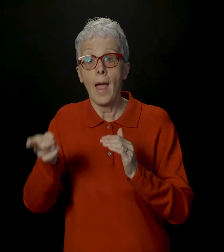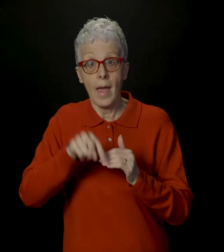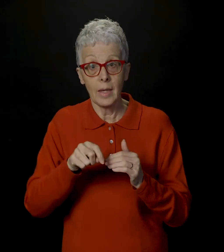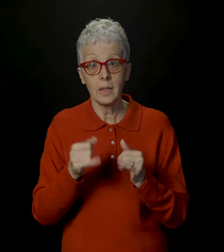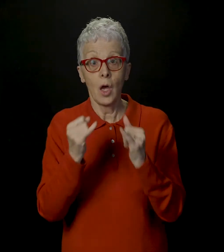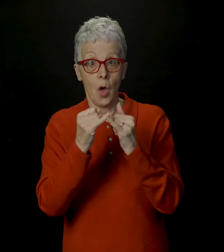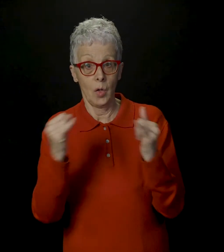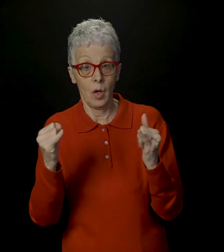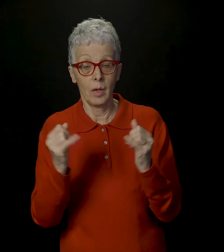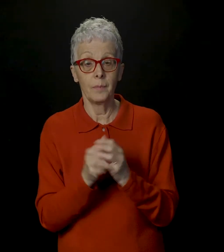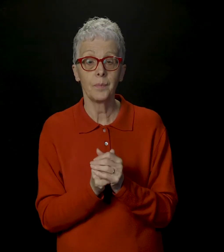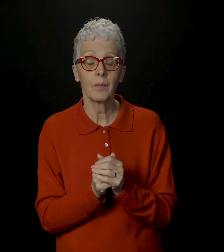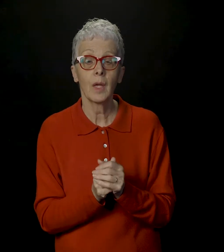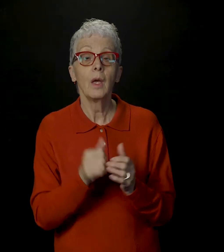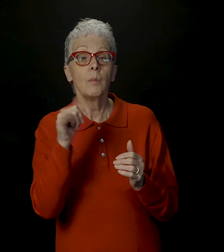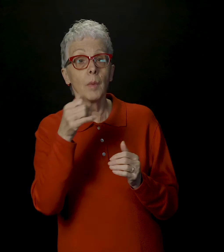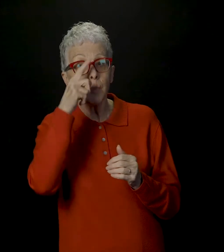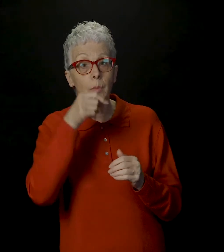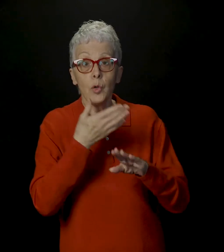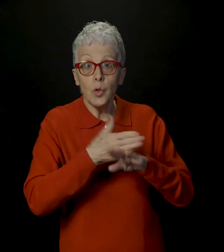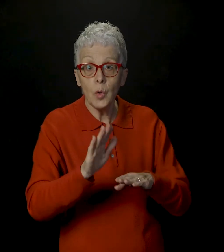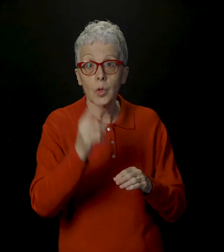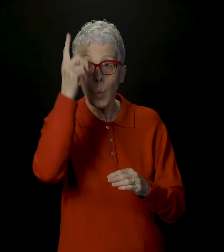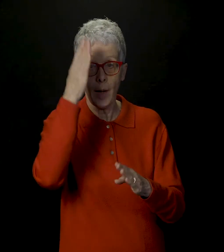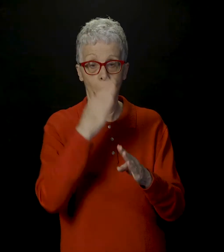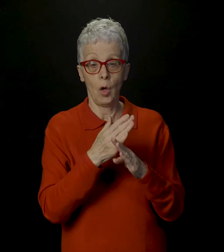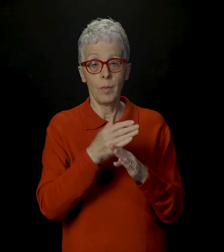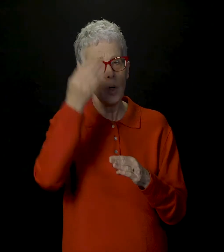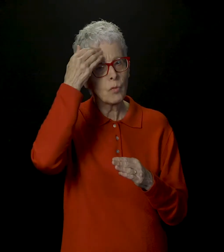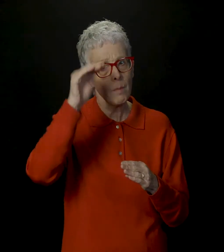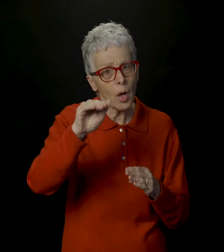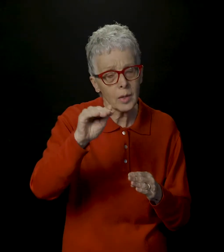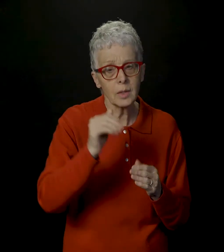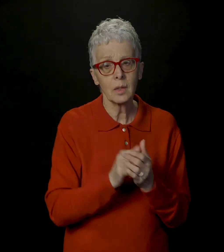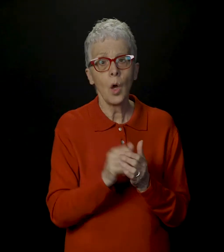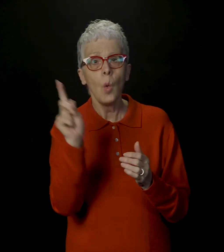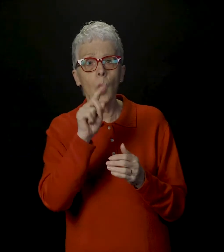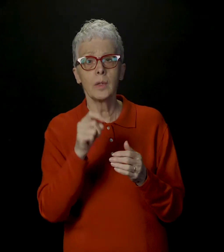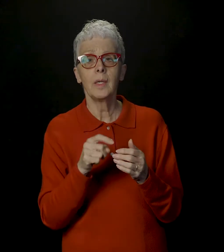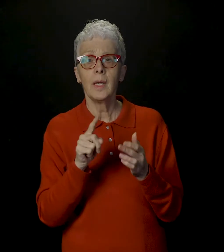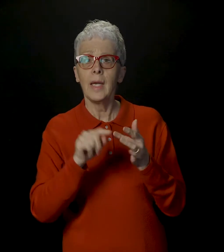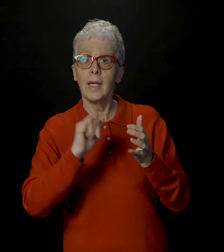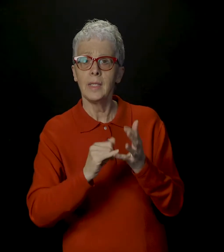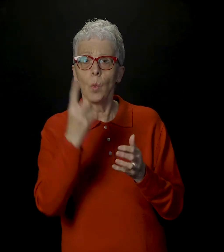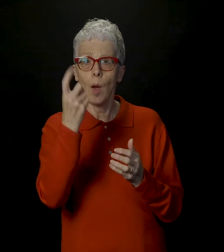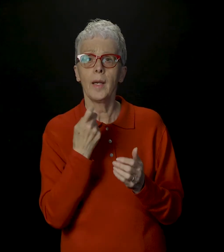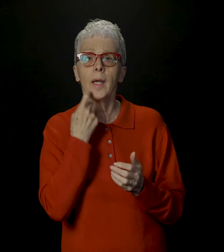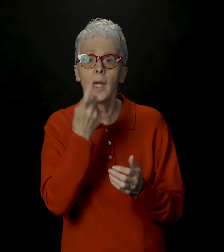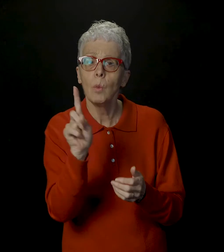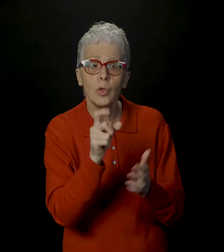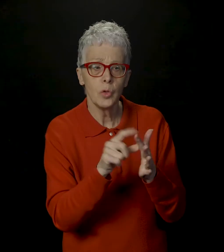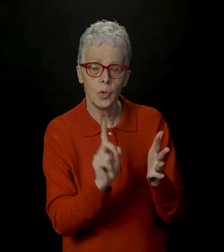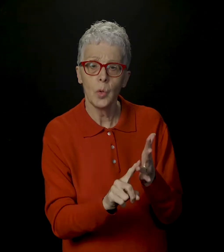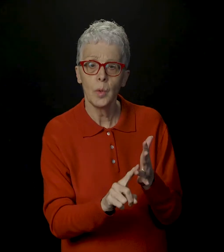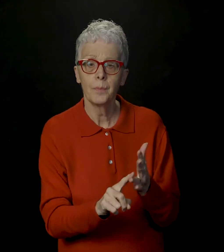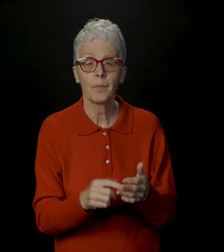Claire, mindful of those people Who may be new to One Hope Can you just remind us What is One Care? Who are you? And what do